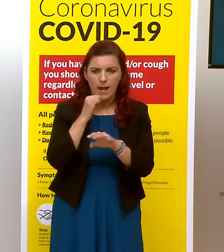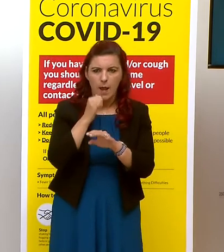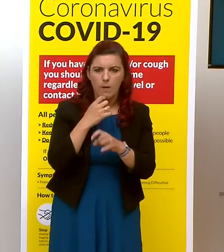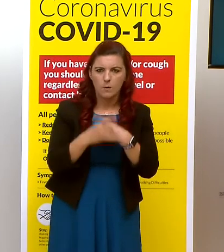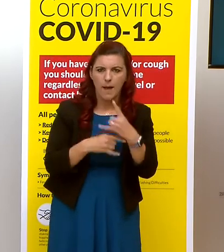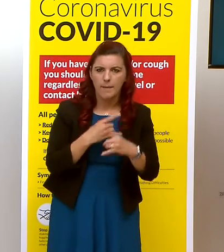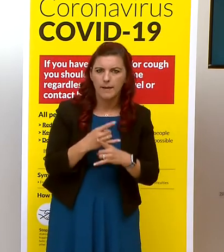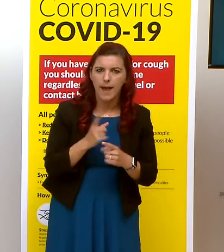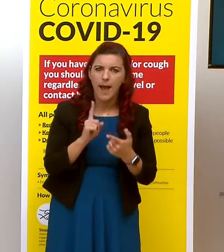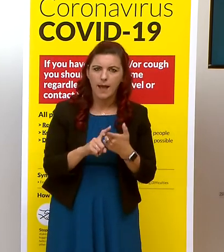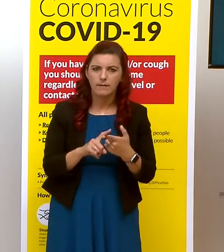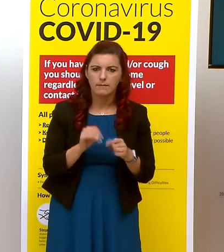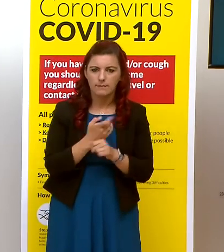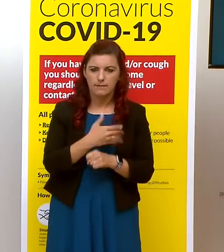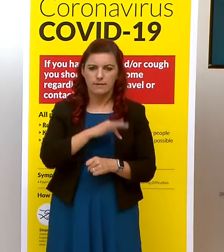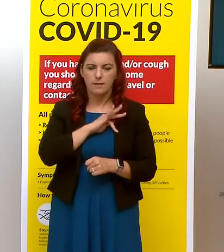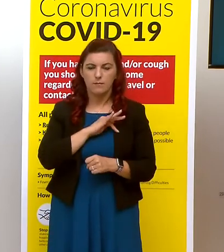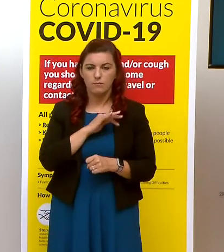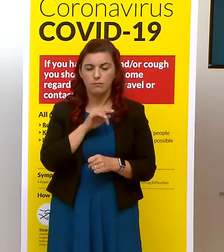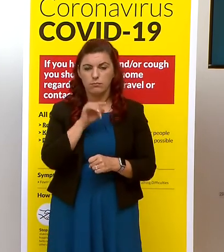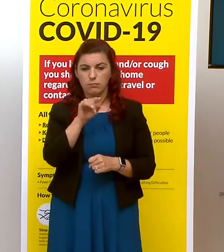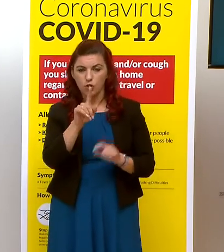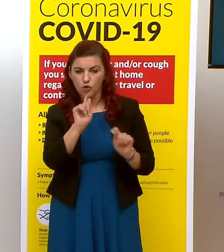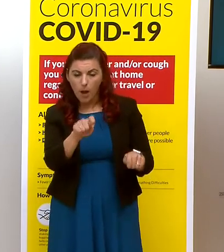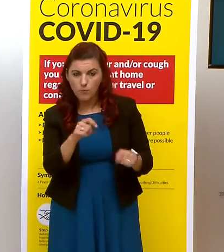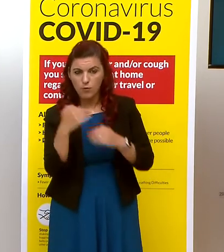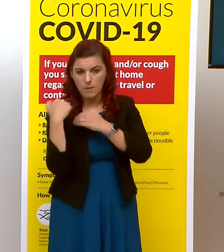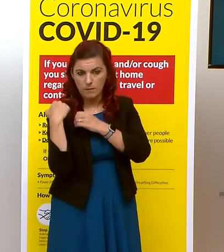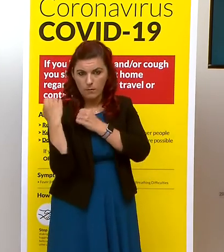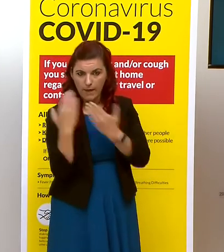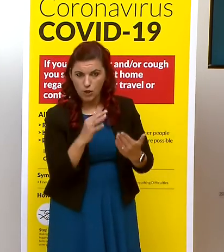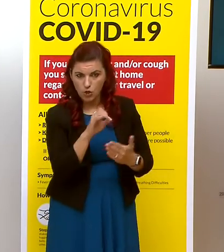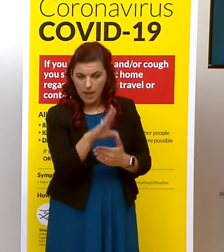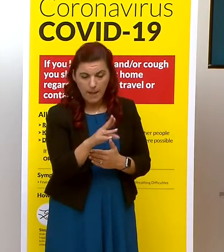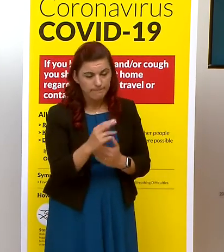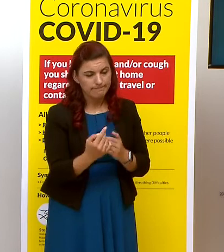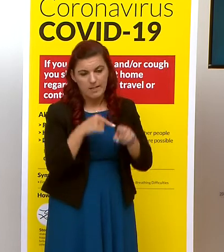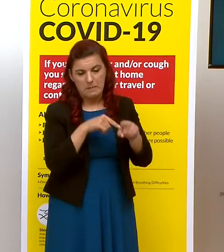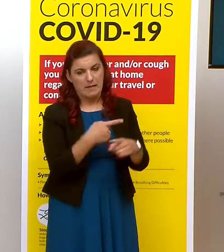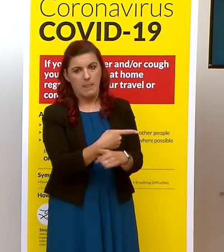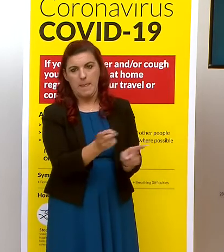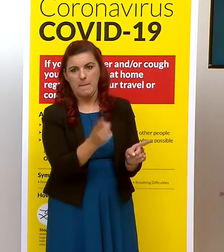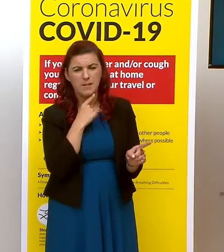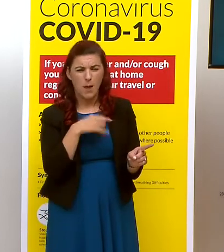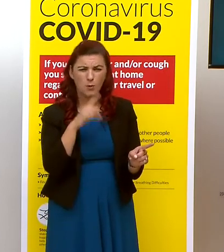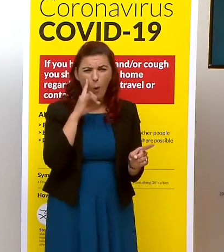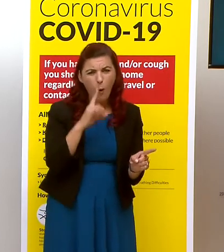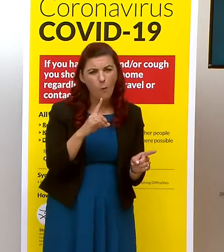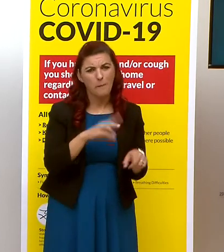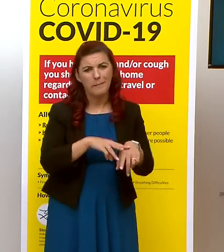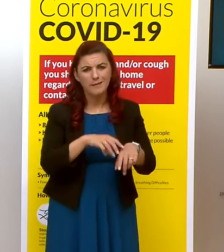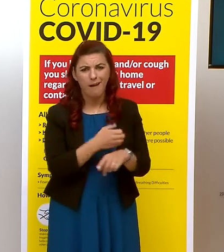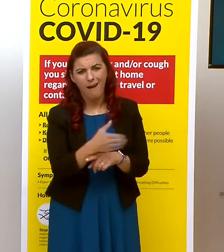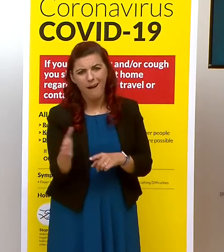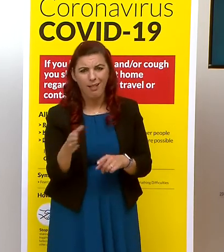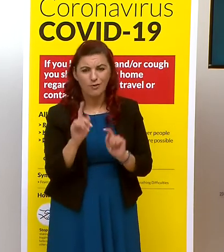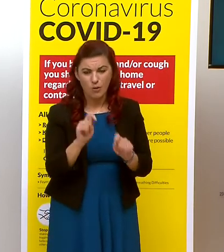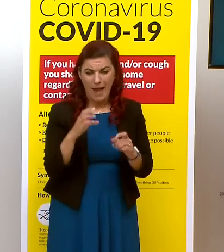for their responsibility in keeping the gel, that's entirely up to them, but I would hope that each facility would do its part, as there have